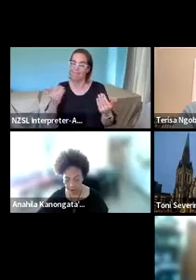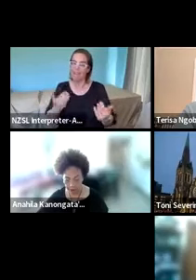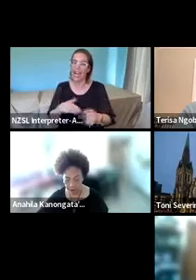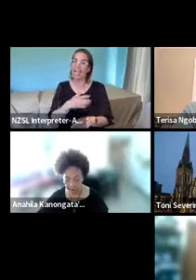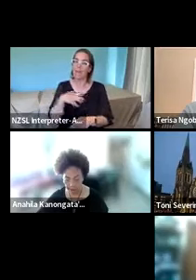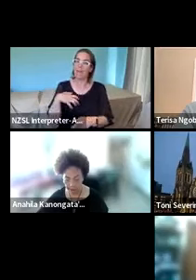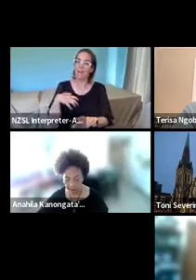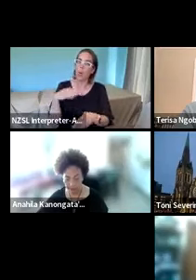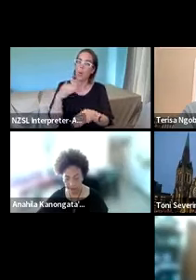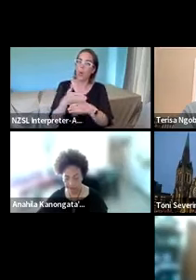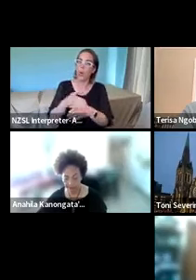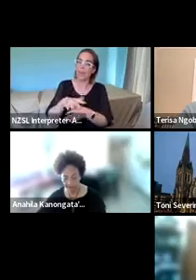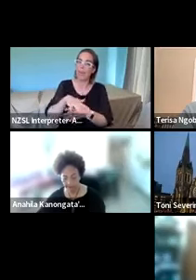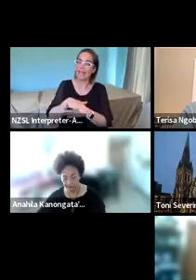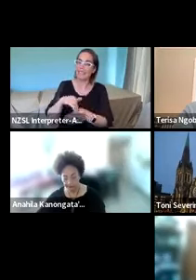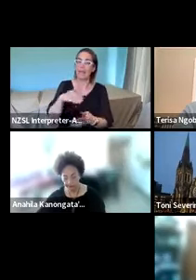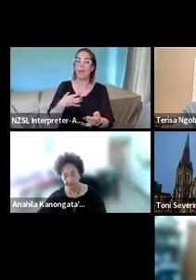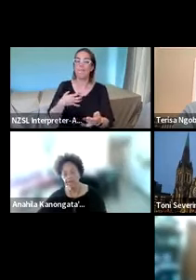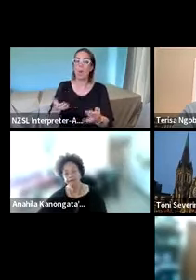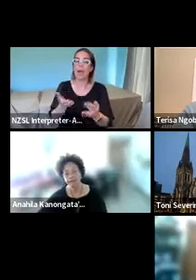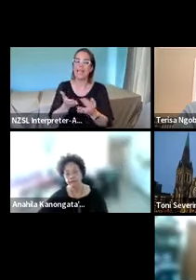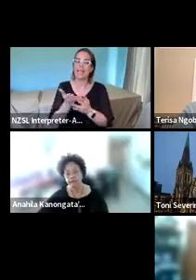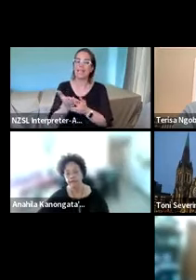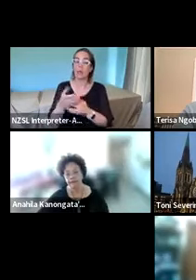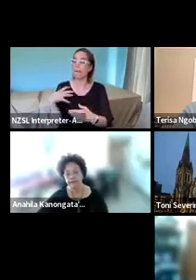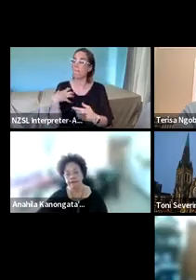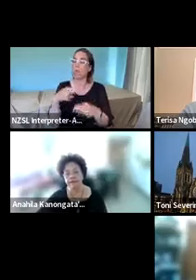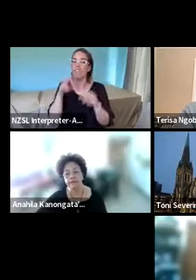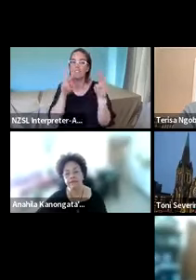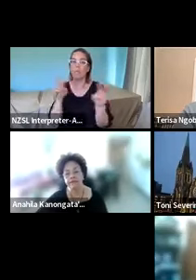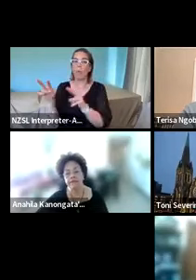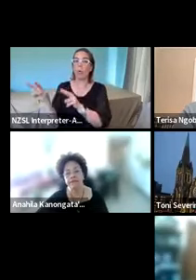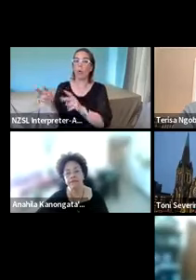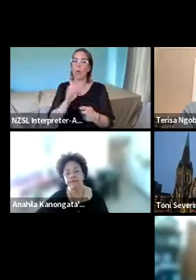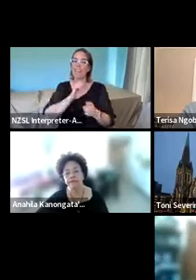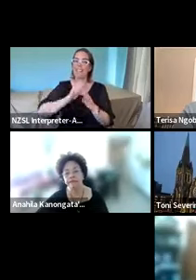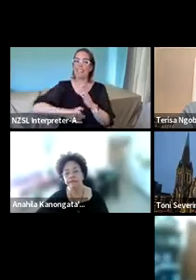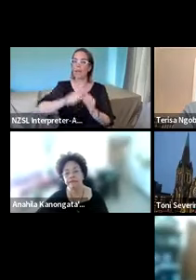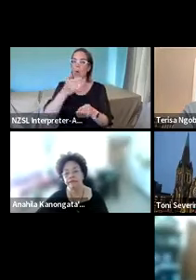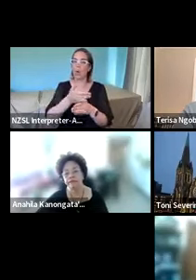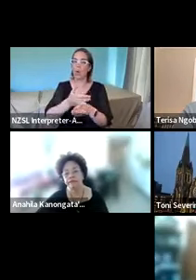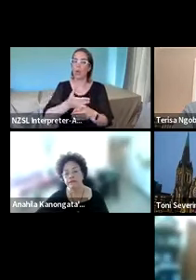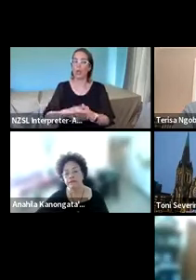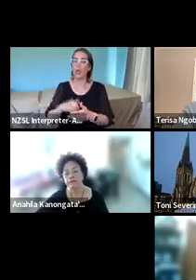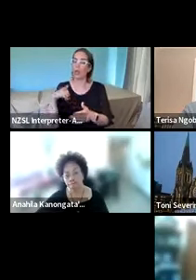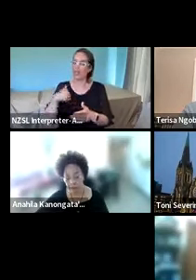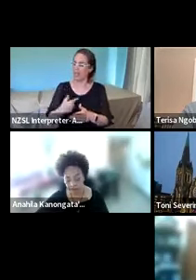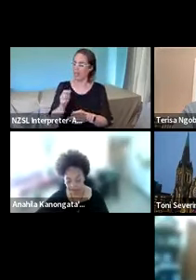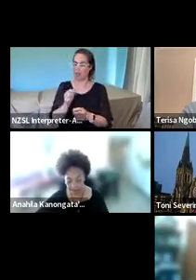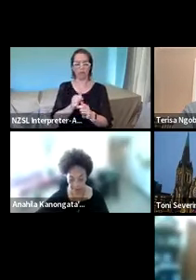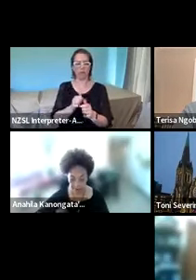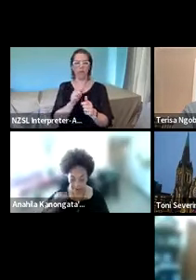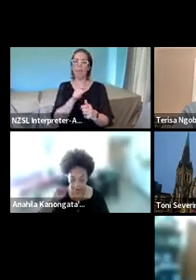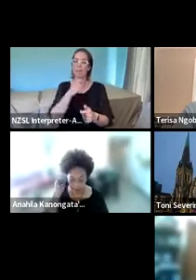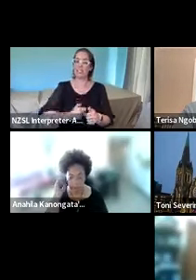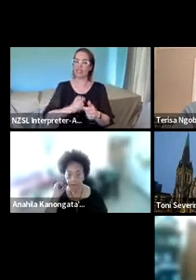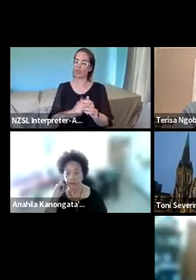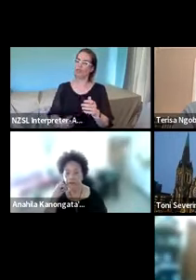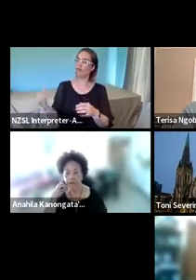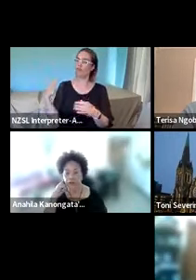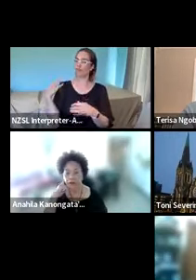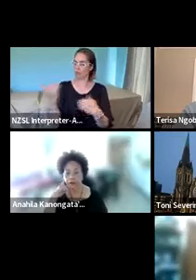workplaces, to actually be more accessible and be more visible of disabled workers. We need them in positions of responsibility, and we're not going to get that